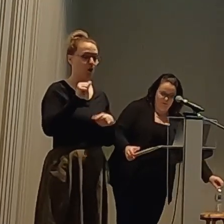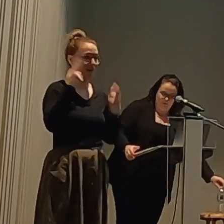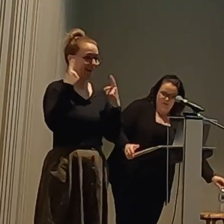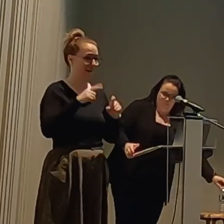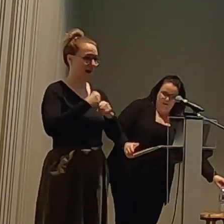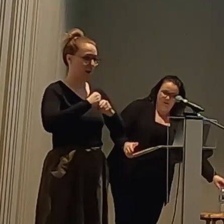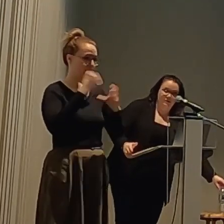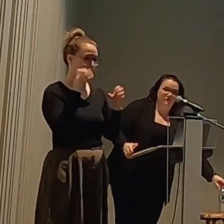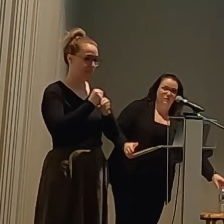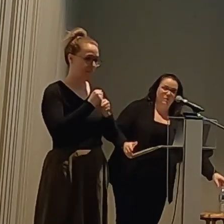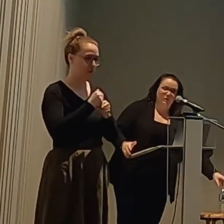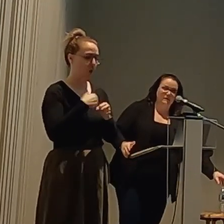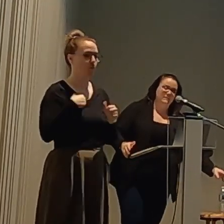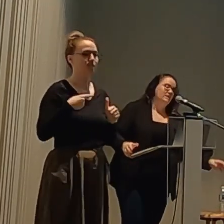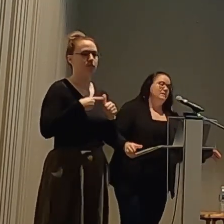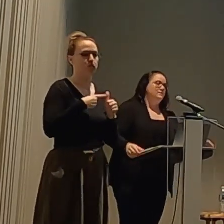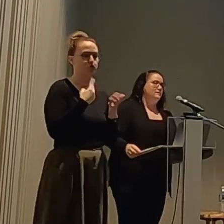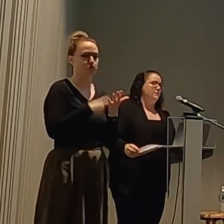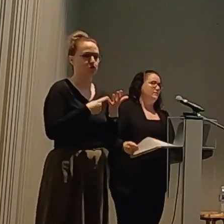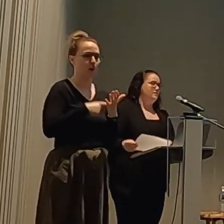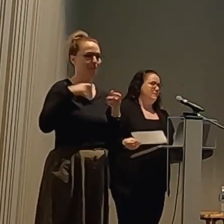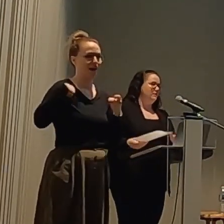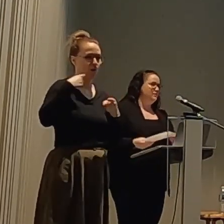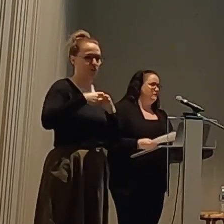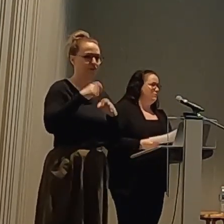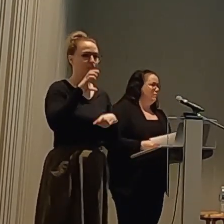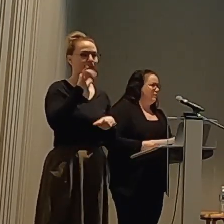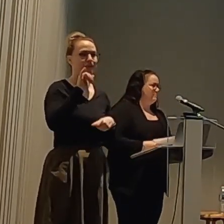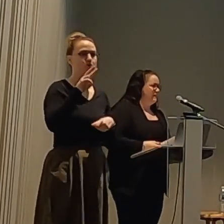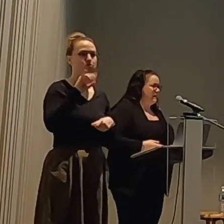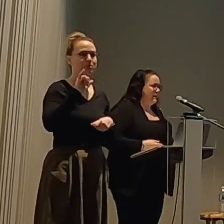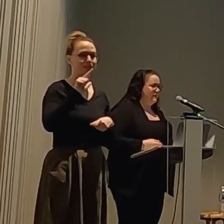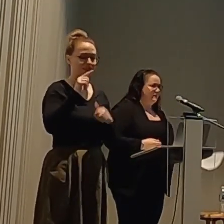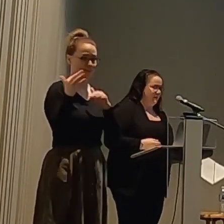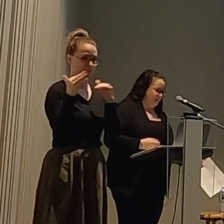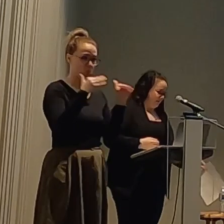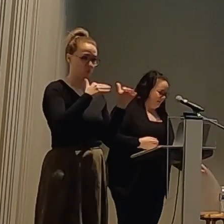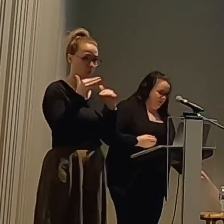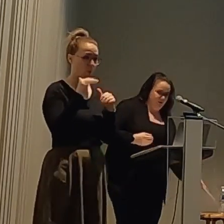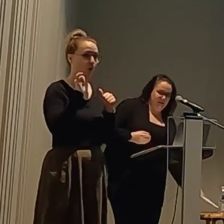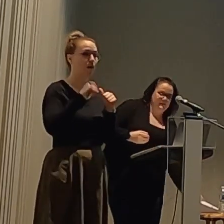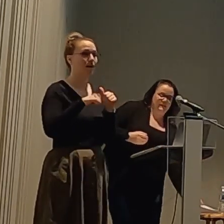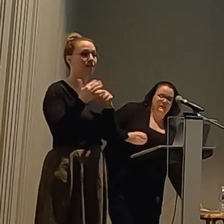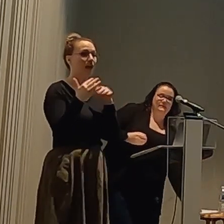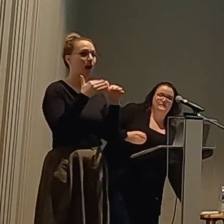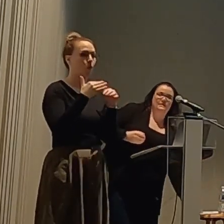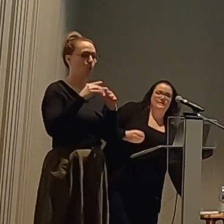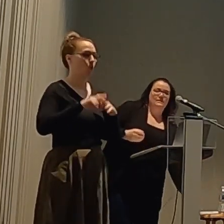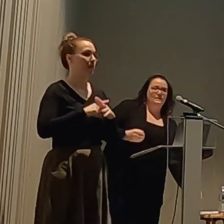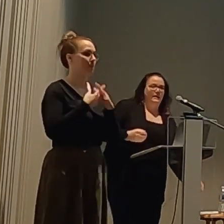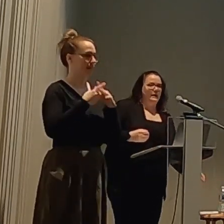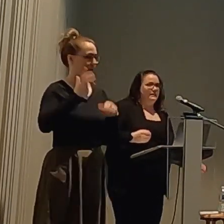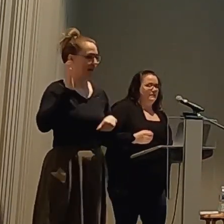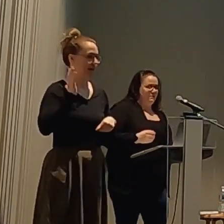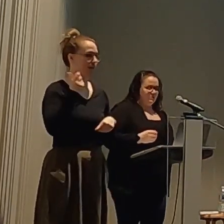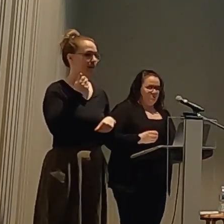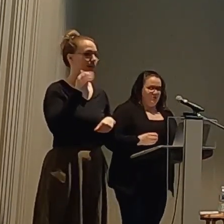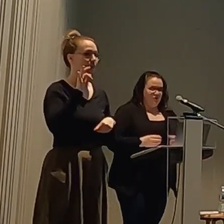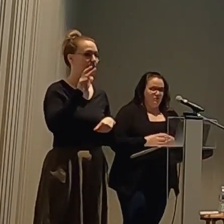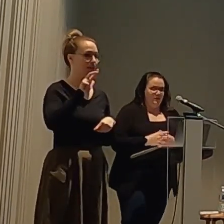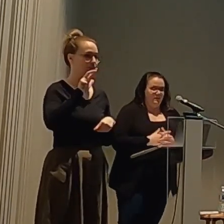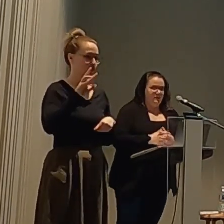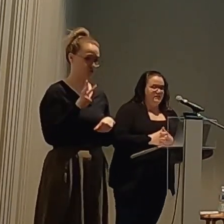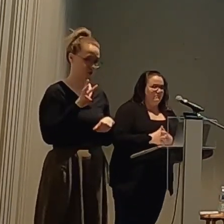talk a little bit about the Spanish Civil War. So the Spanish Civil War began in 1936, and it